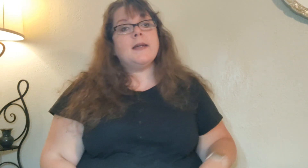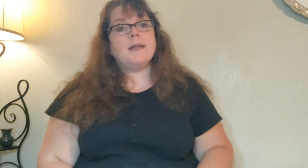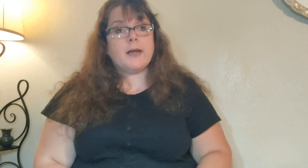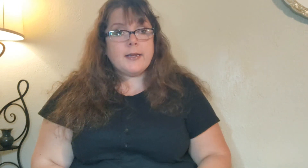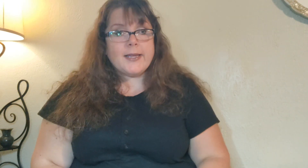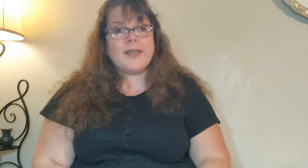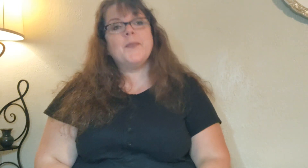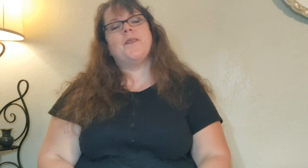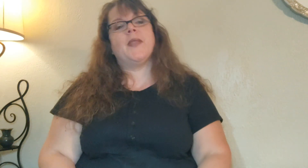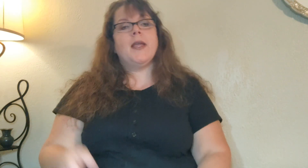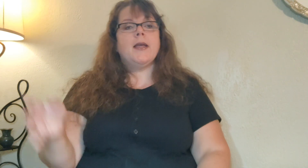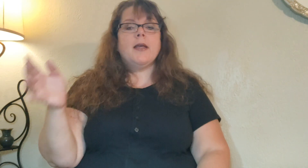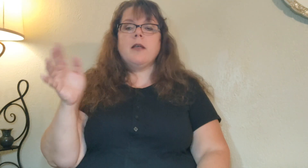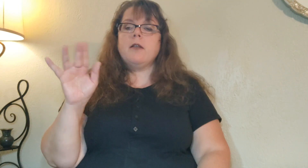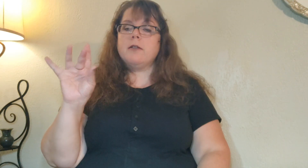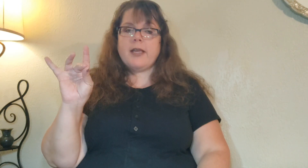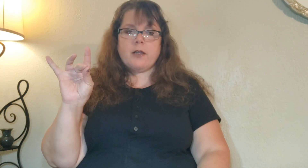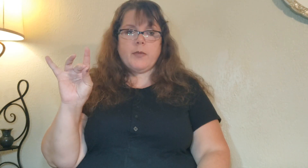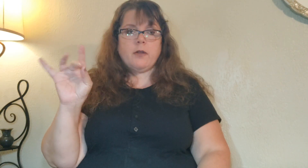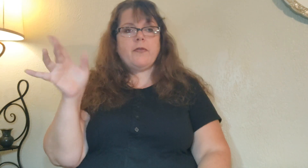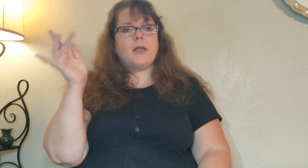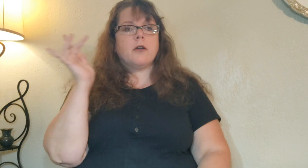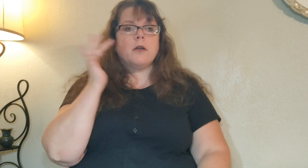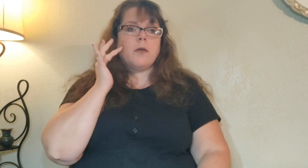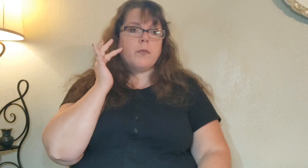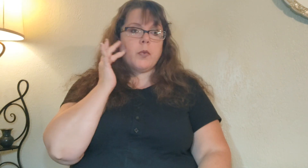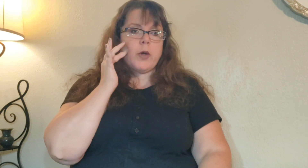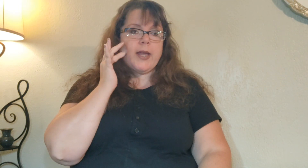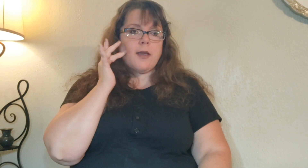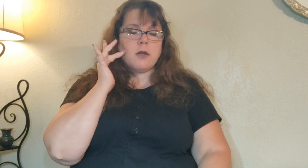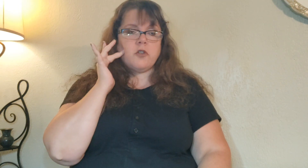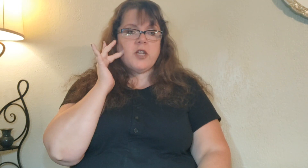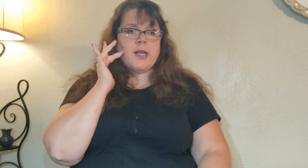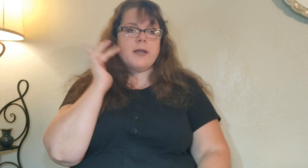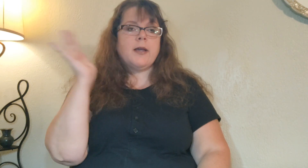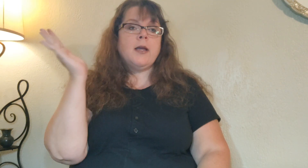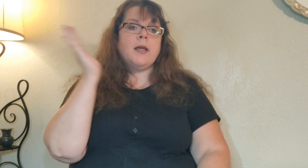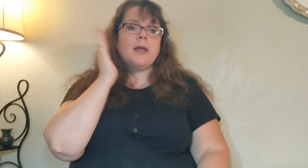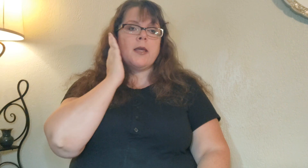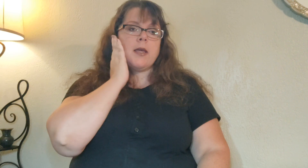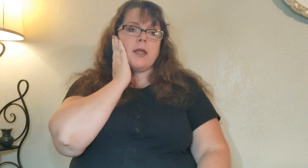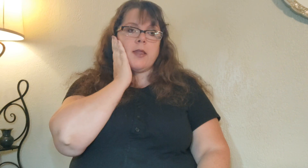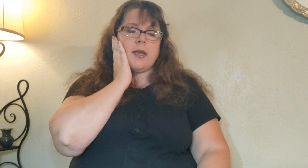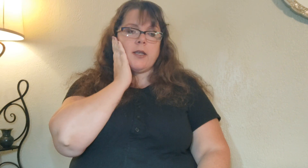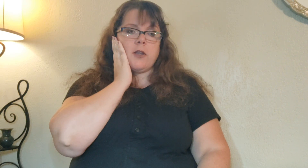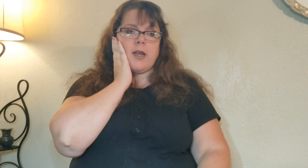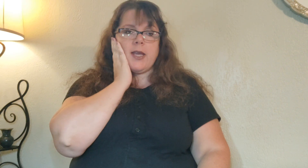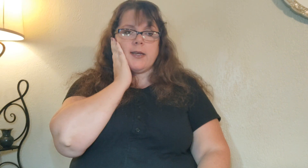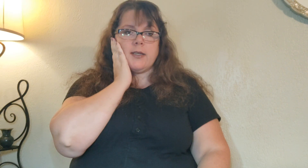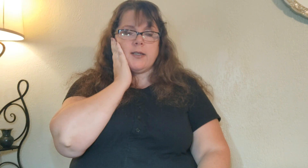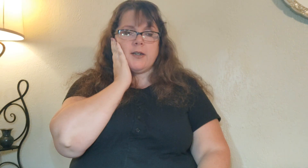And honey, you'll take your middle finger, point at your cheek, and then your hand